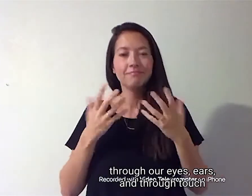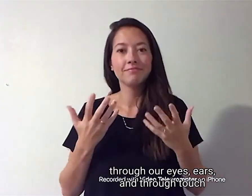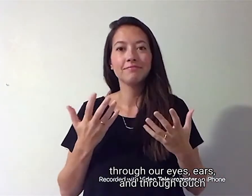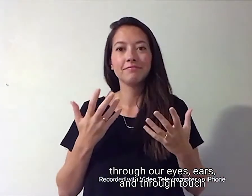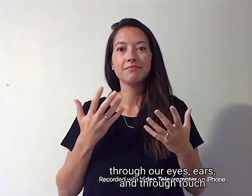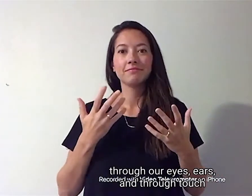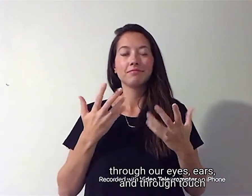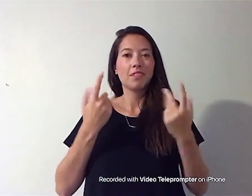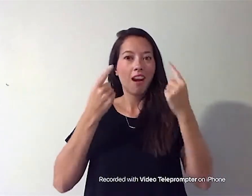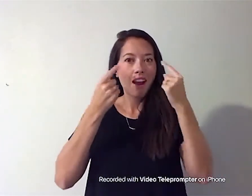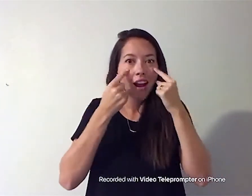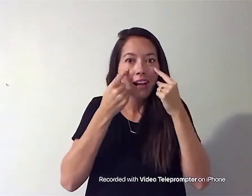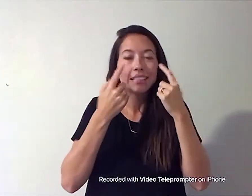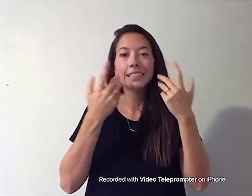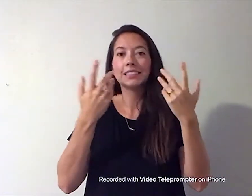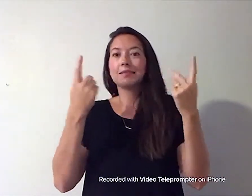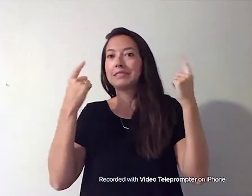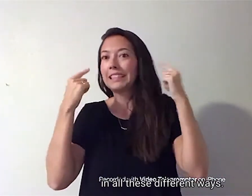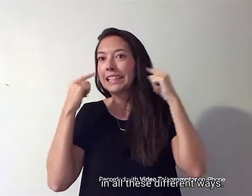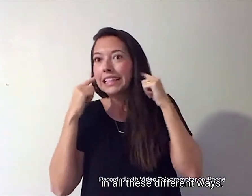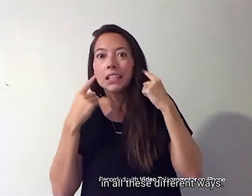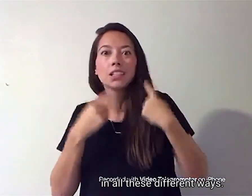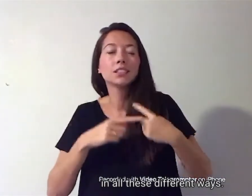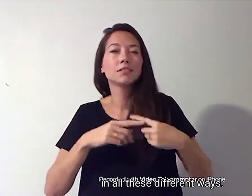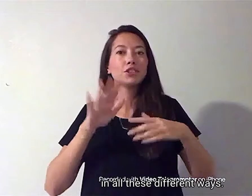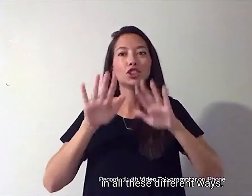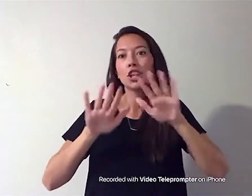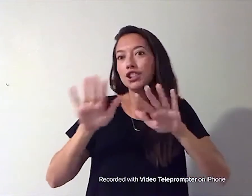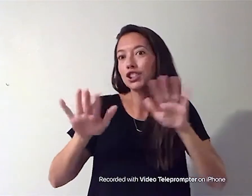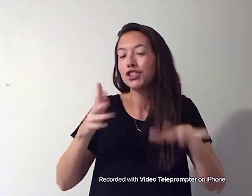through touch, in all these different ways.